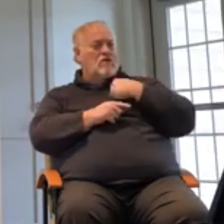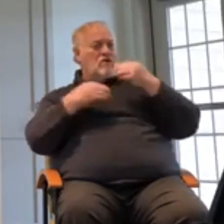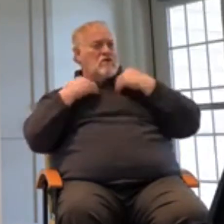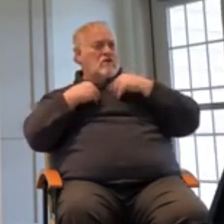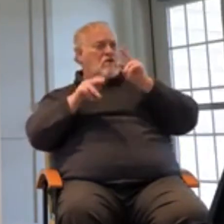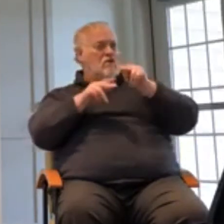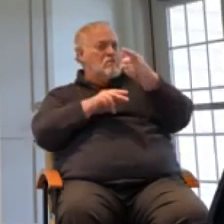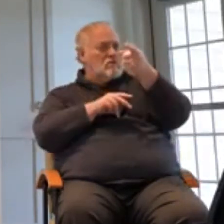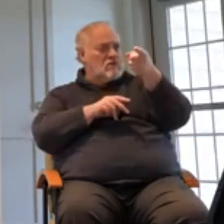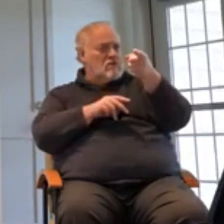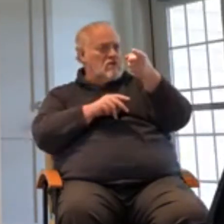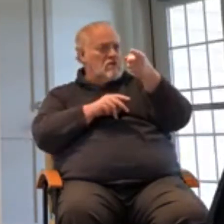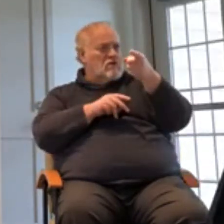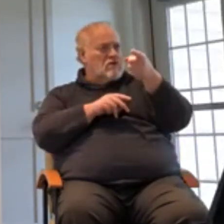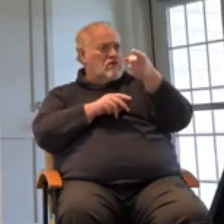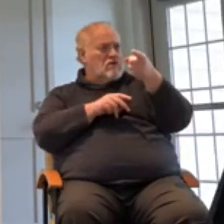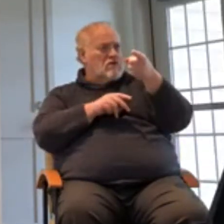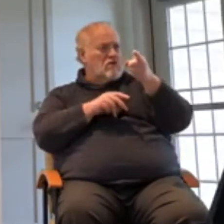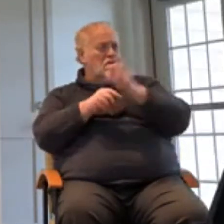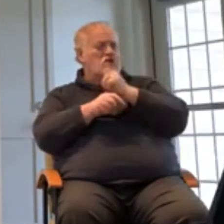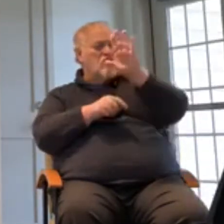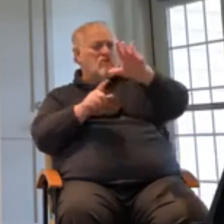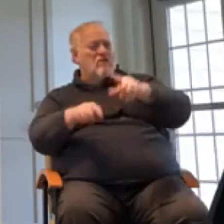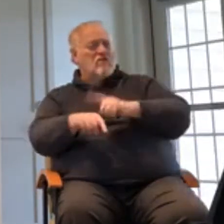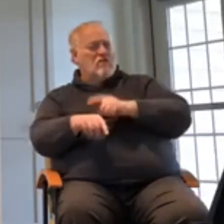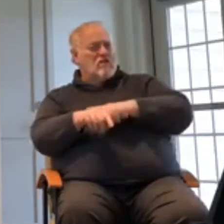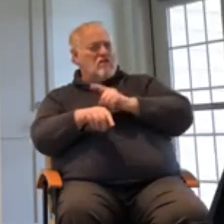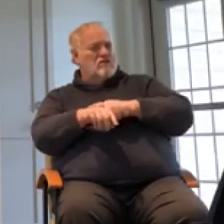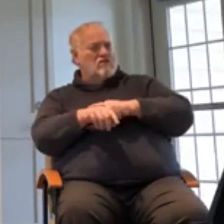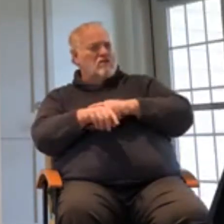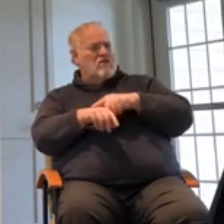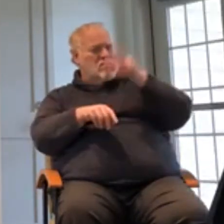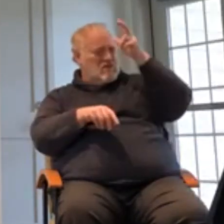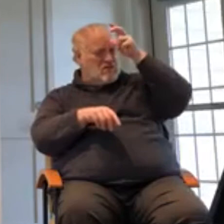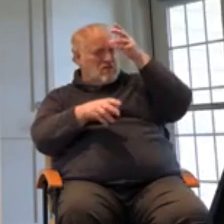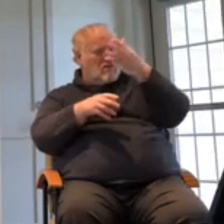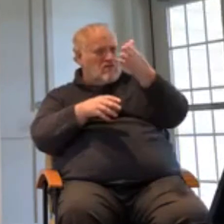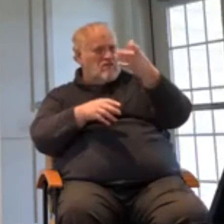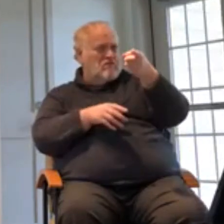people invest themselves in the devil.